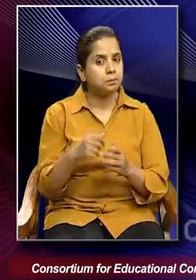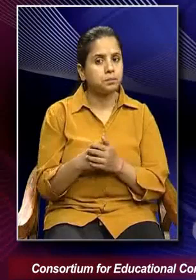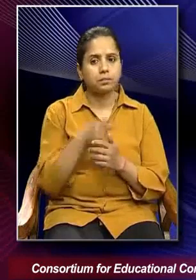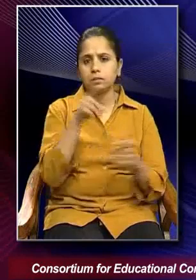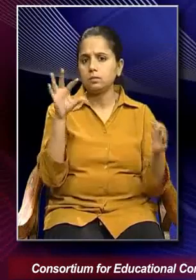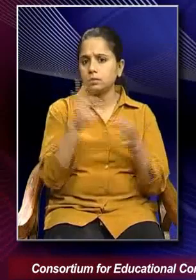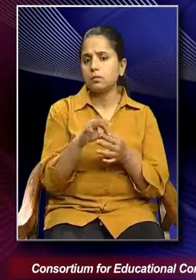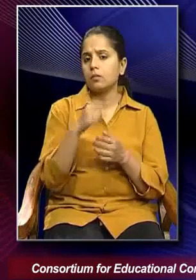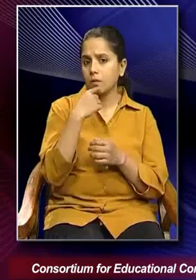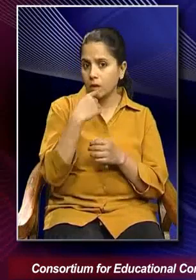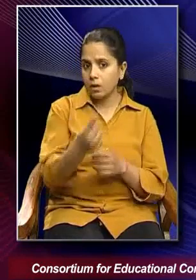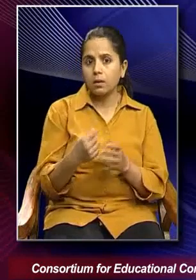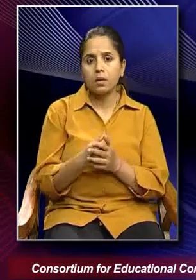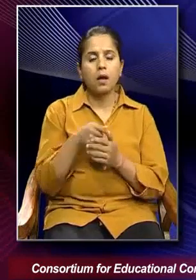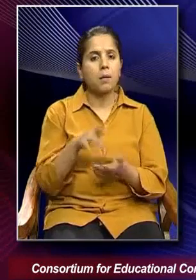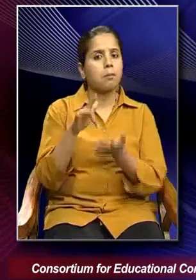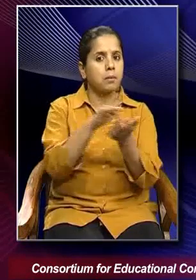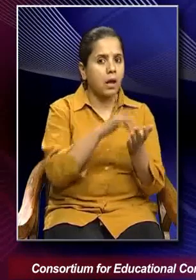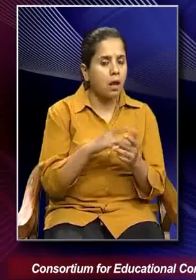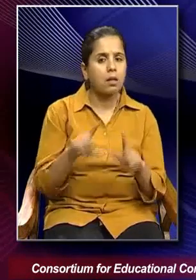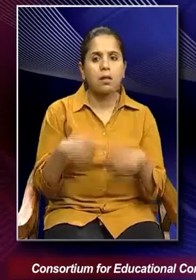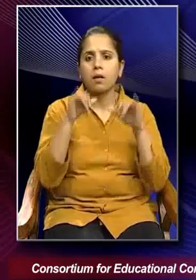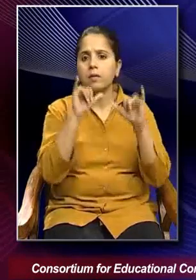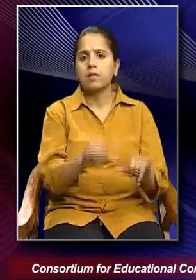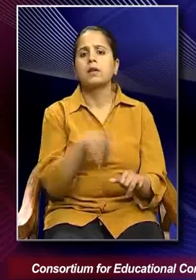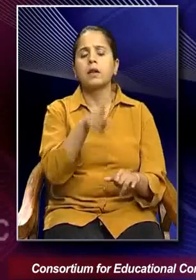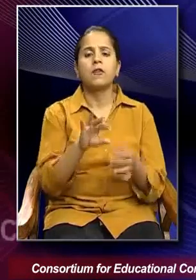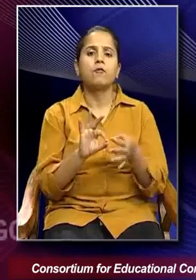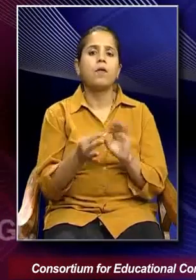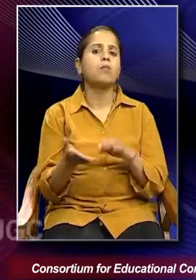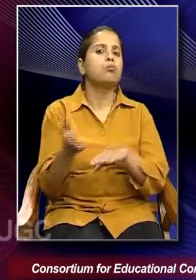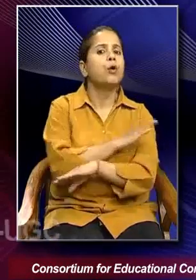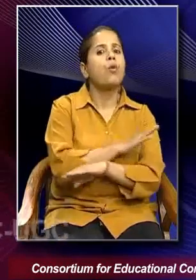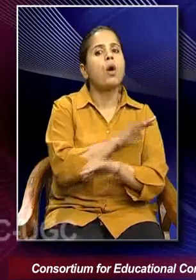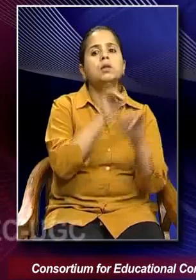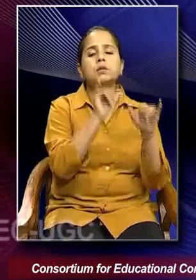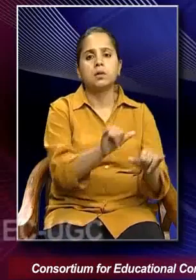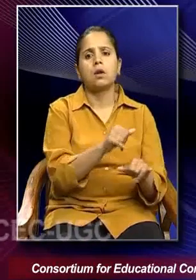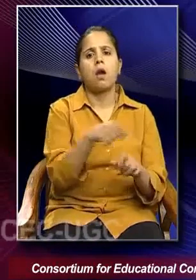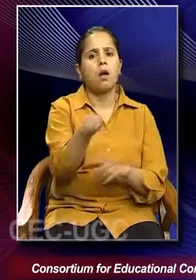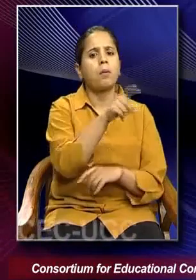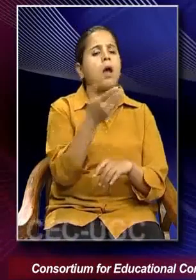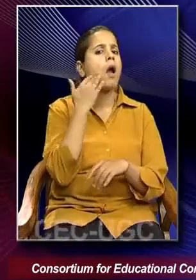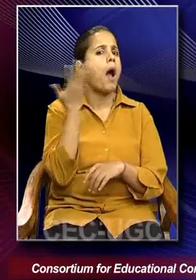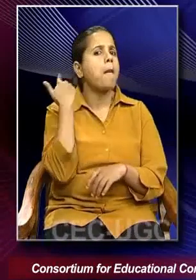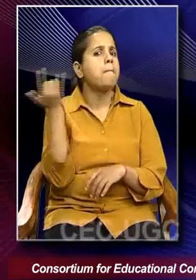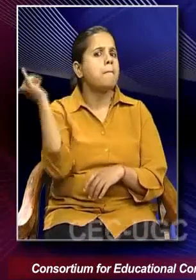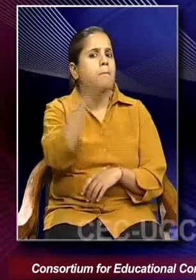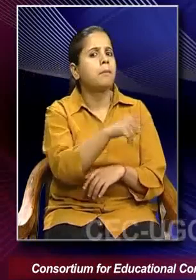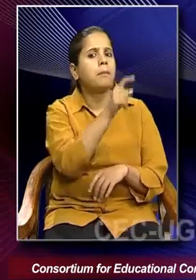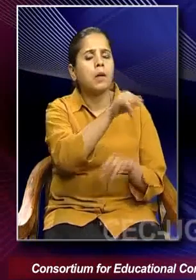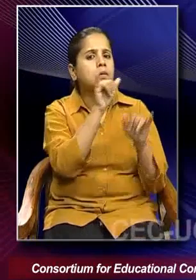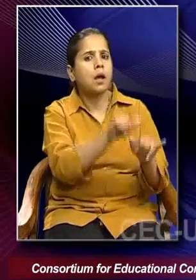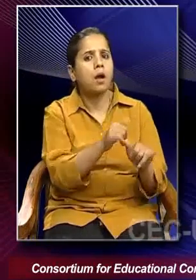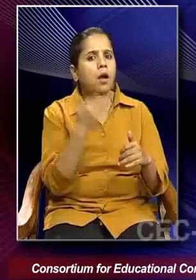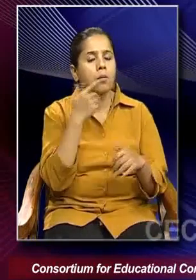related to a place of residence at a fixed prior date. So they give you a particular date and ask if an